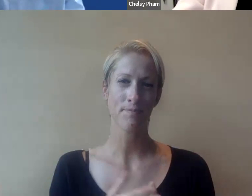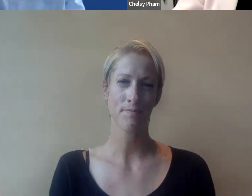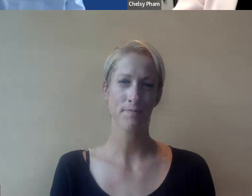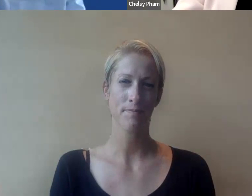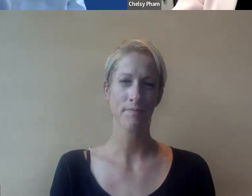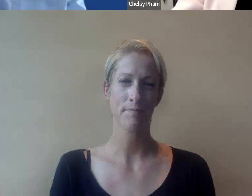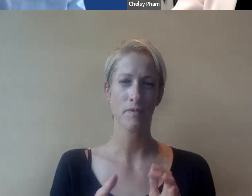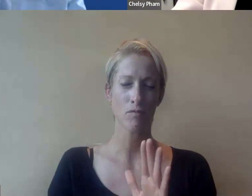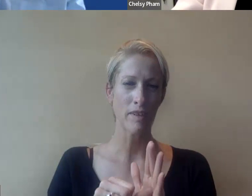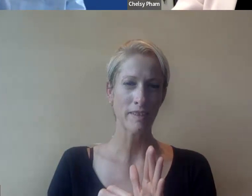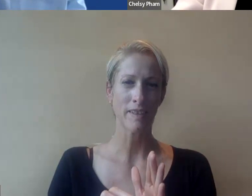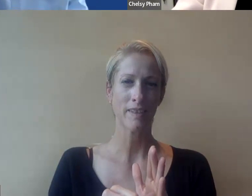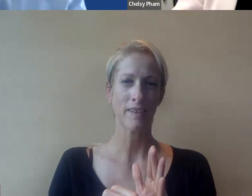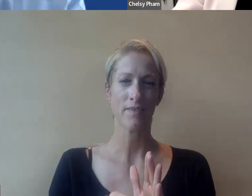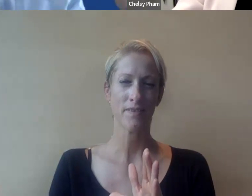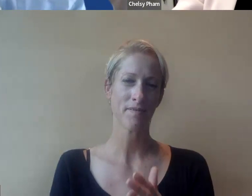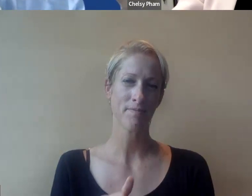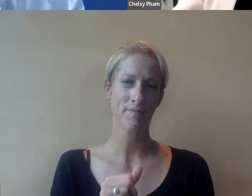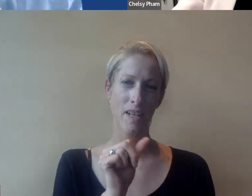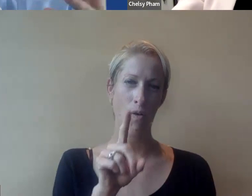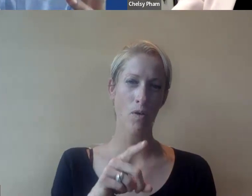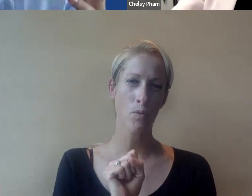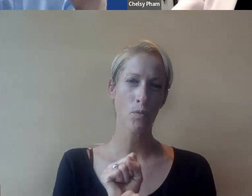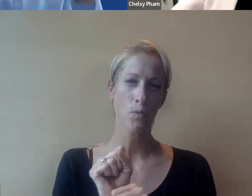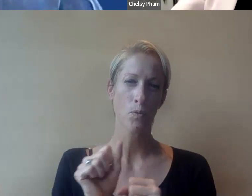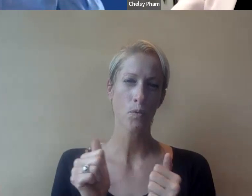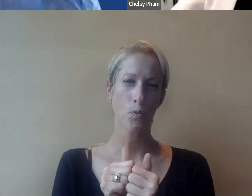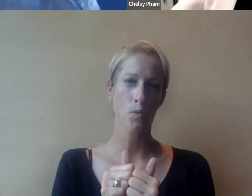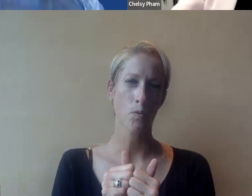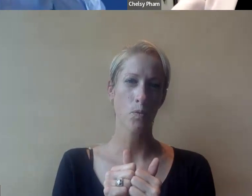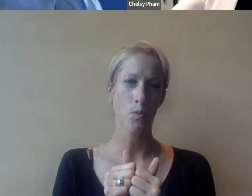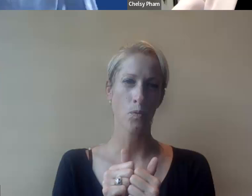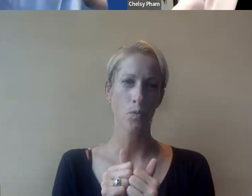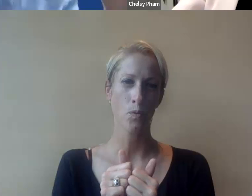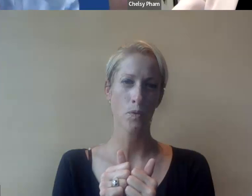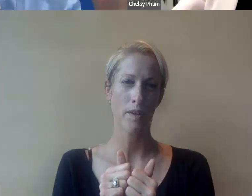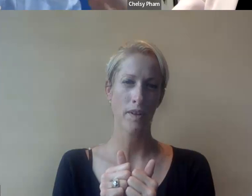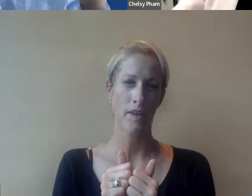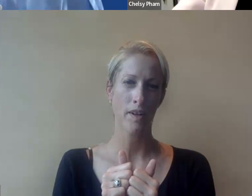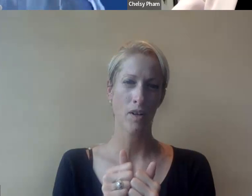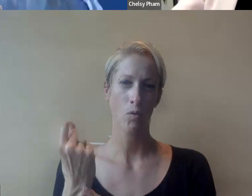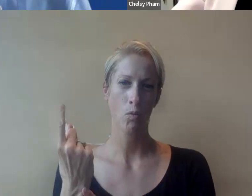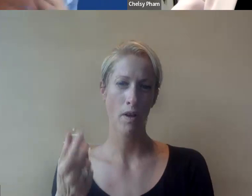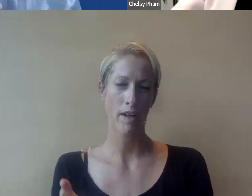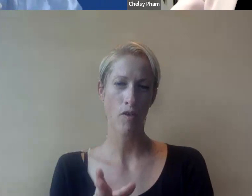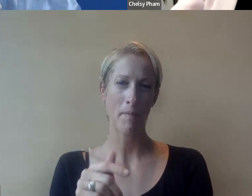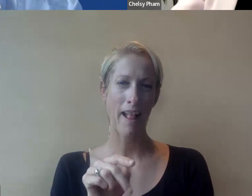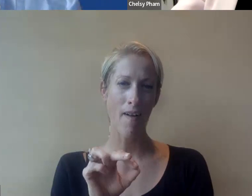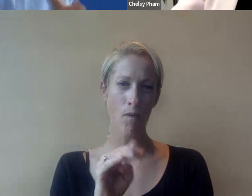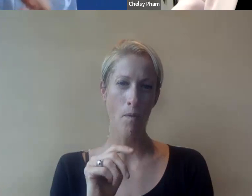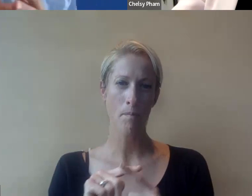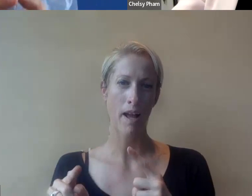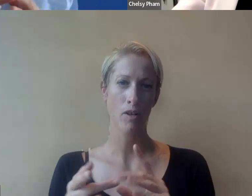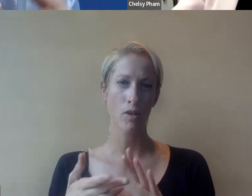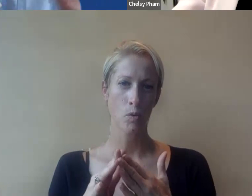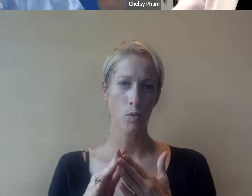impressively cool. And plus, you're not just working with one covered population, right? Community colleges play a really important role because it's expansive.